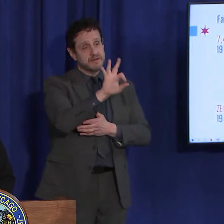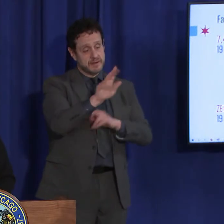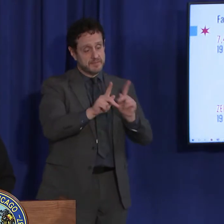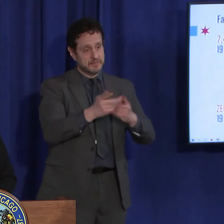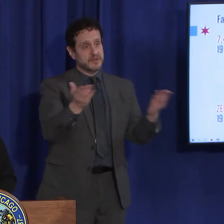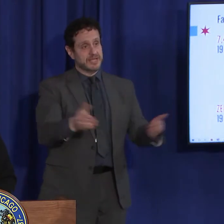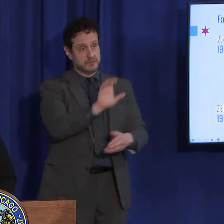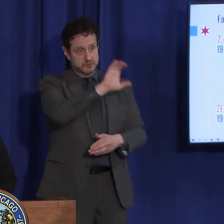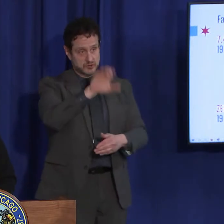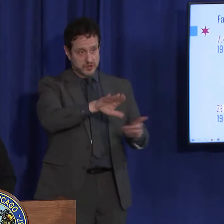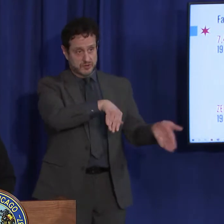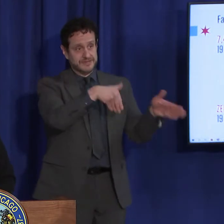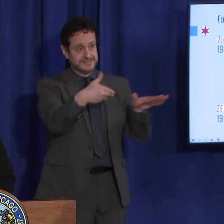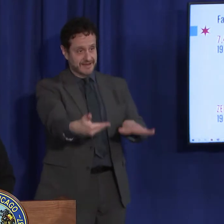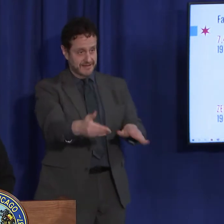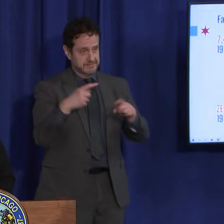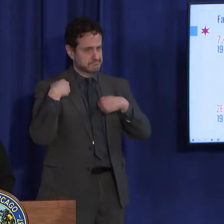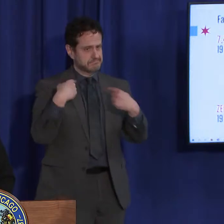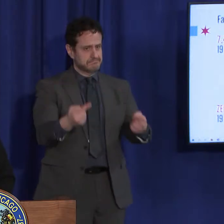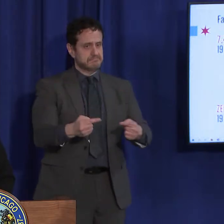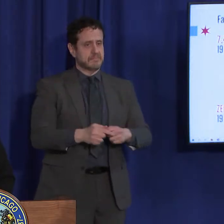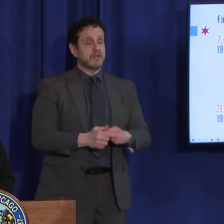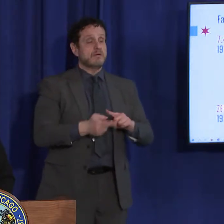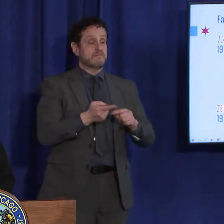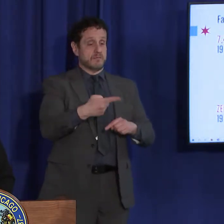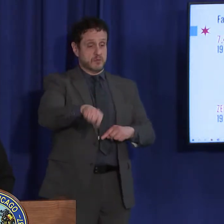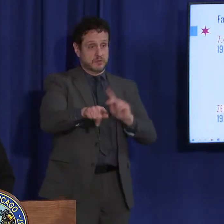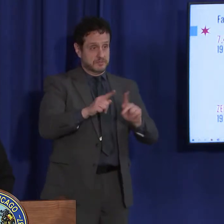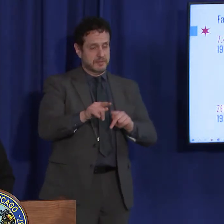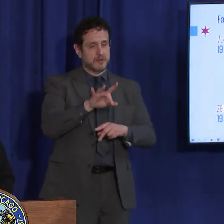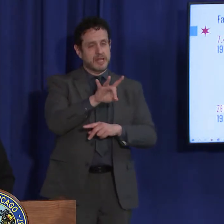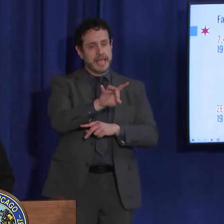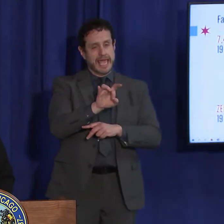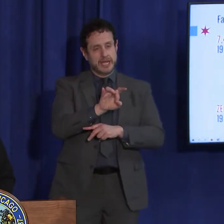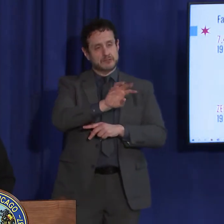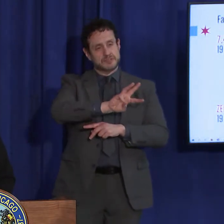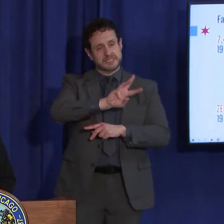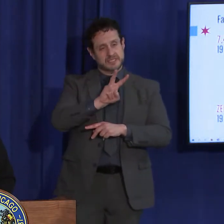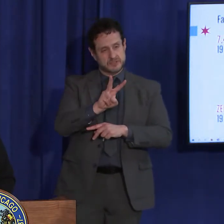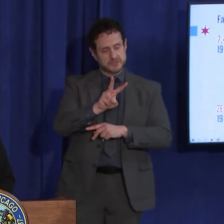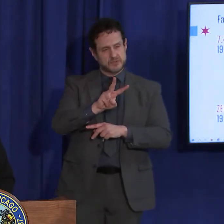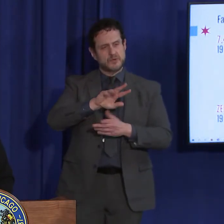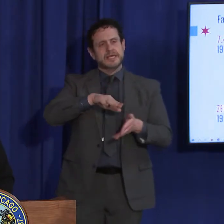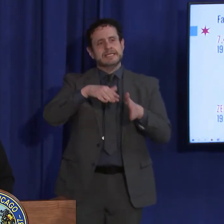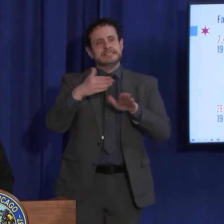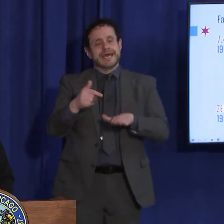7,459. And 862 of those and counting have died just in